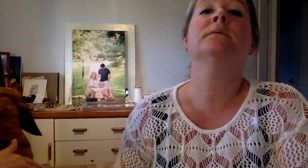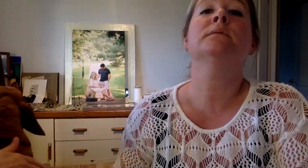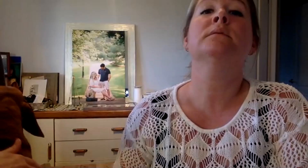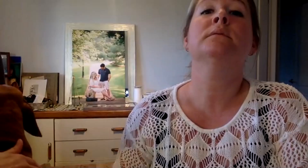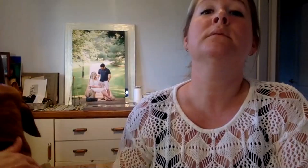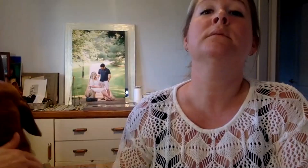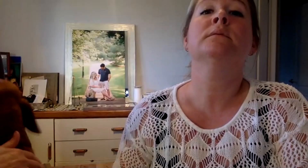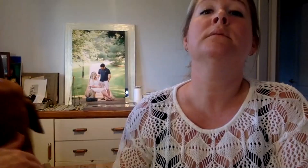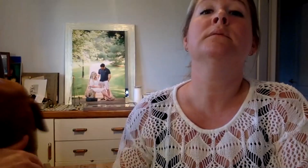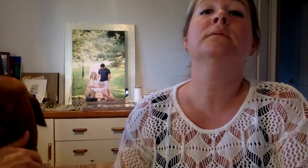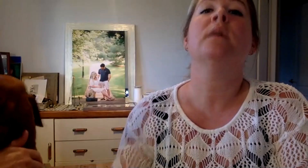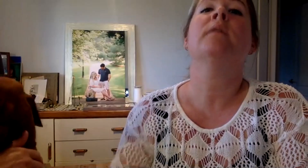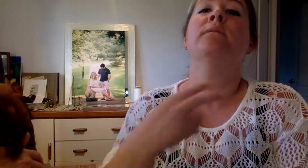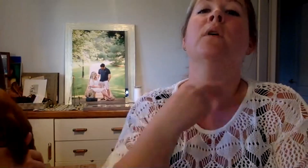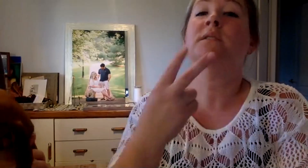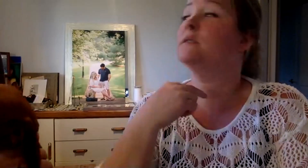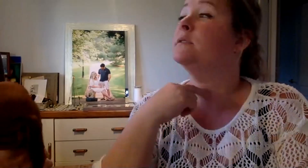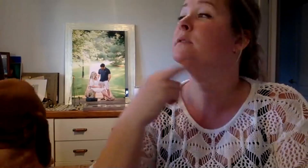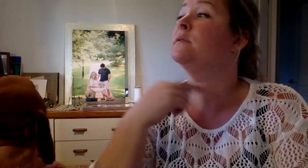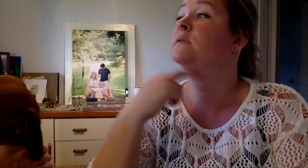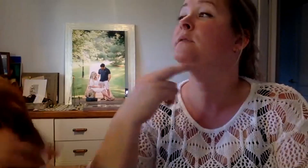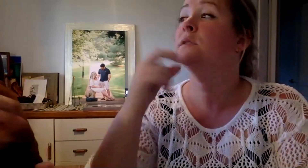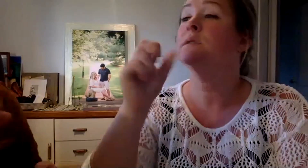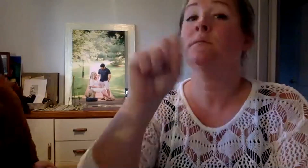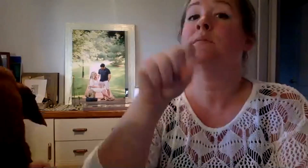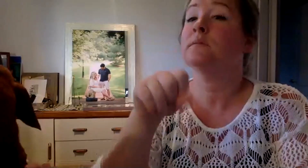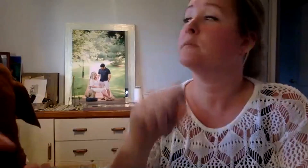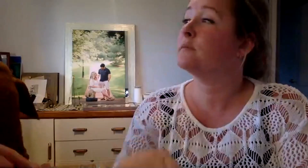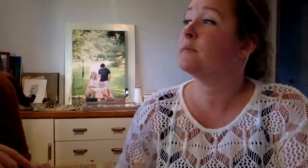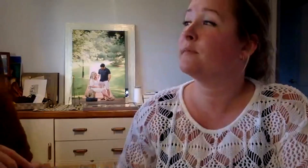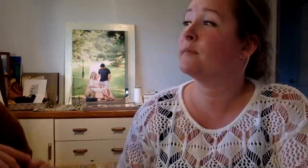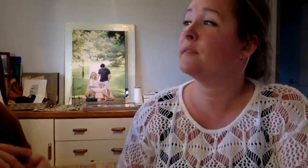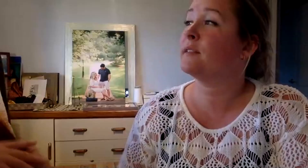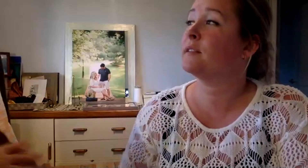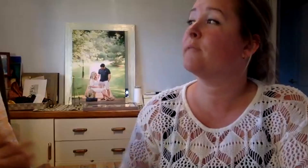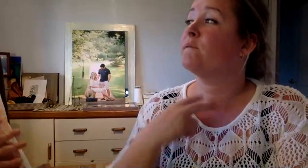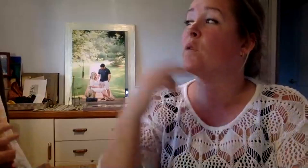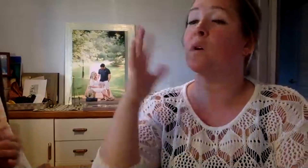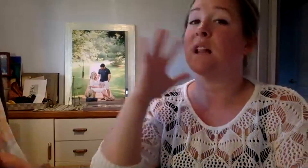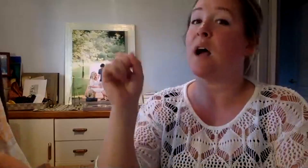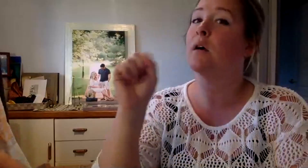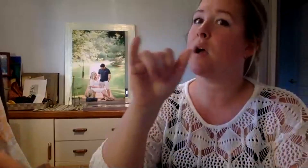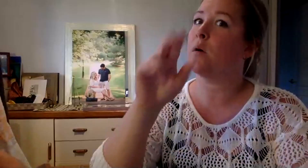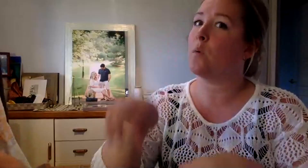Brad says, my question, awareness is important. That sounds like there are many ways employers can accommodate.